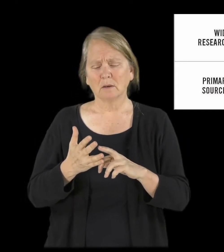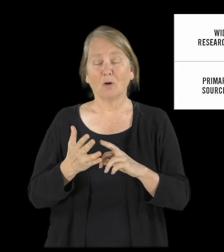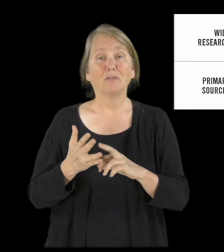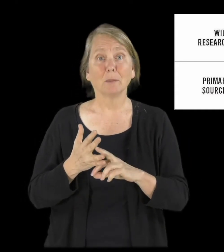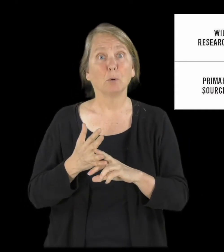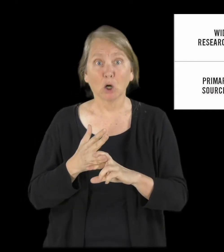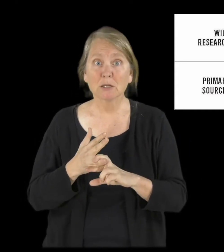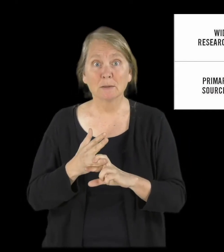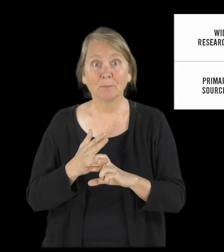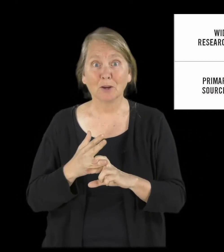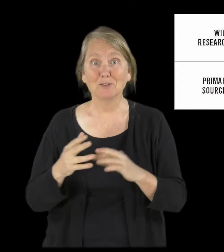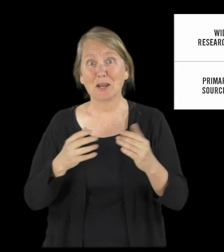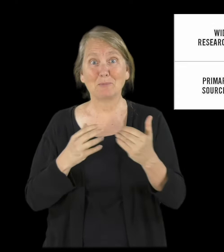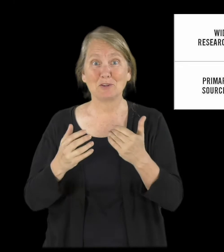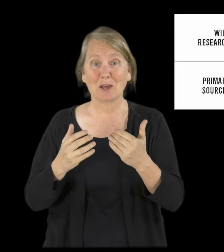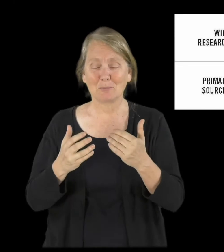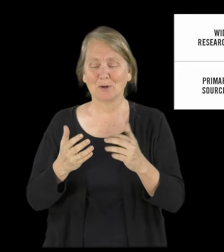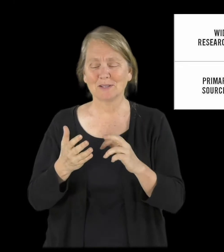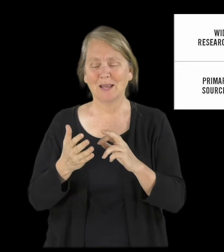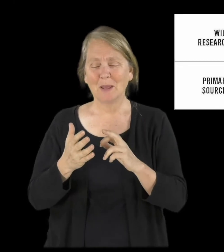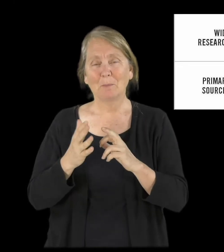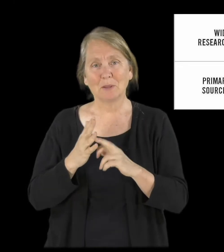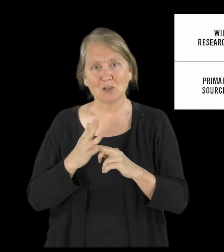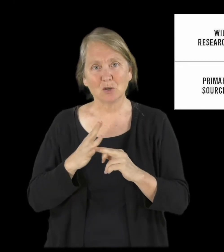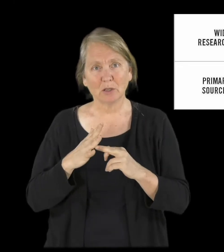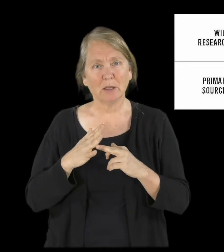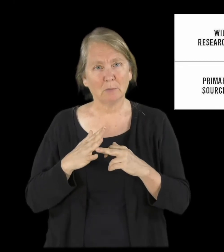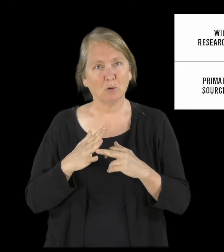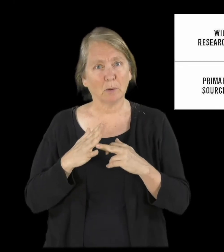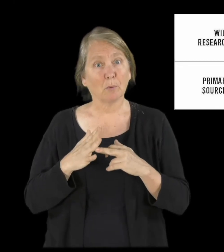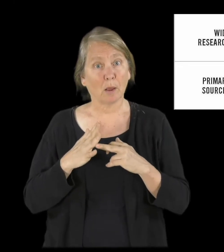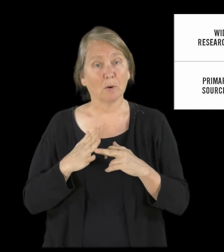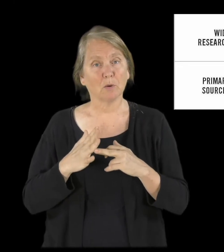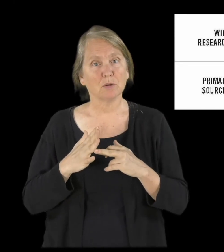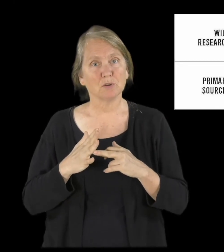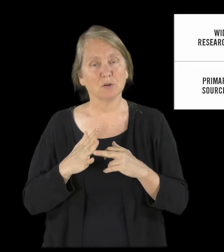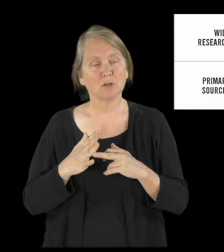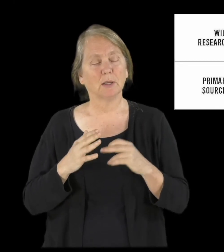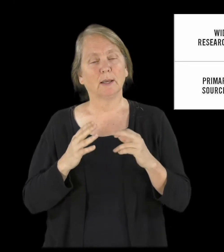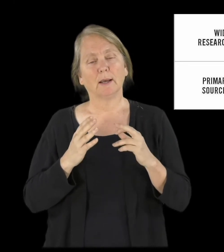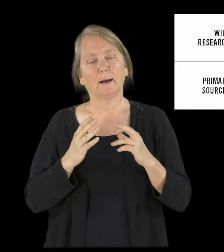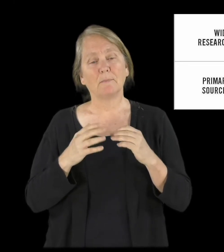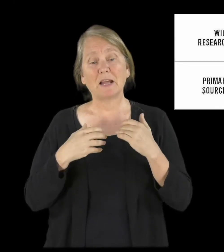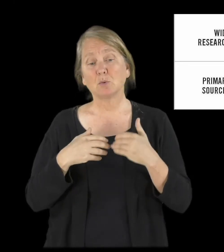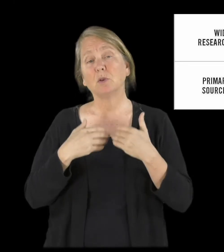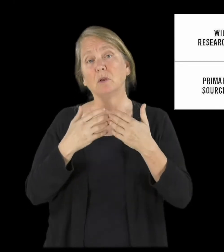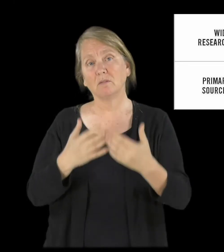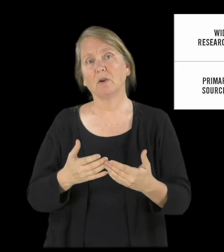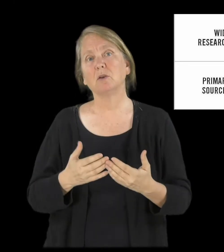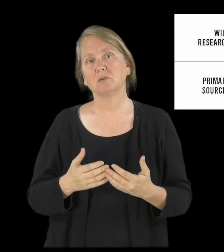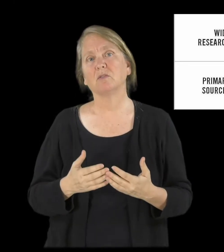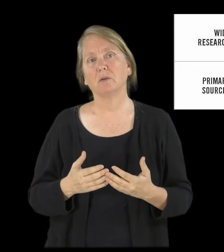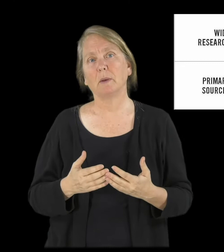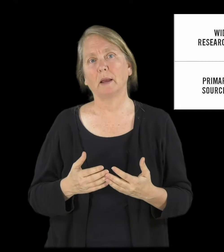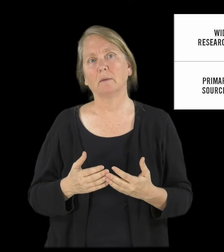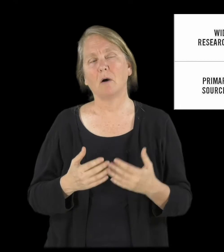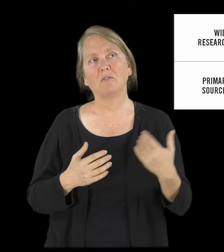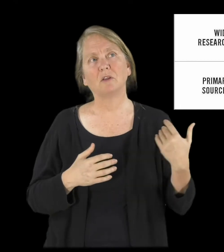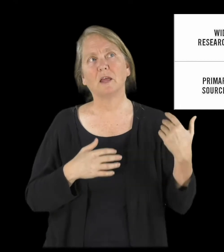hopefully books, right? Chapters out of books, but they certainly need to be doing primary research. That's where you can give very useful feedback. Often they don't know